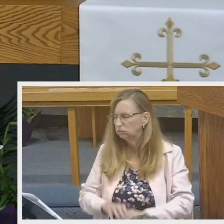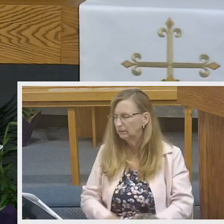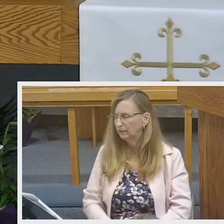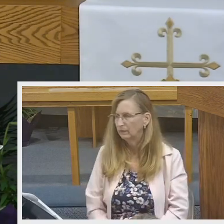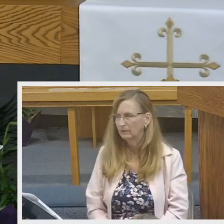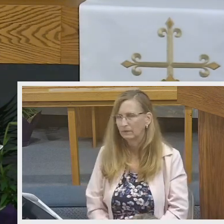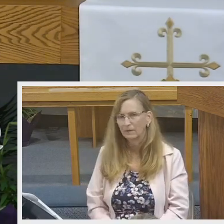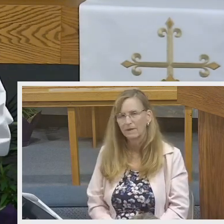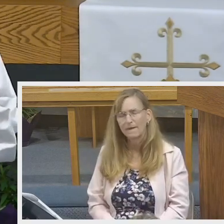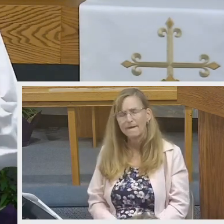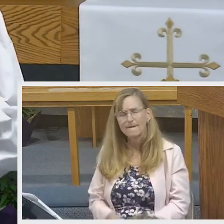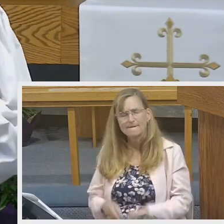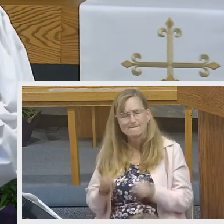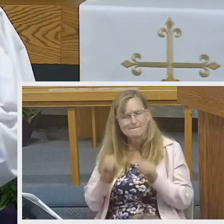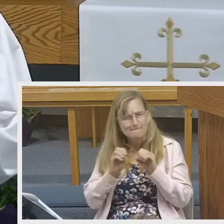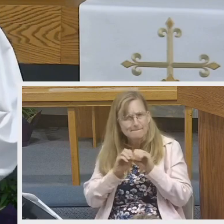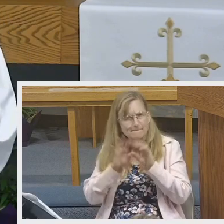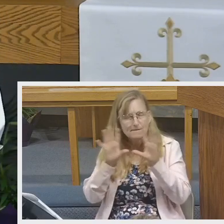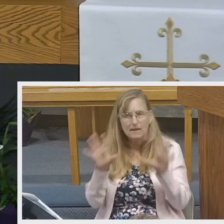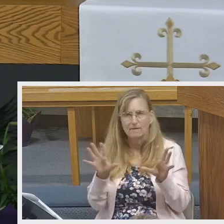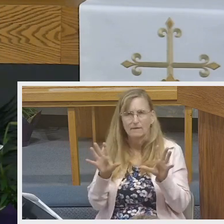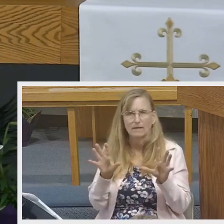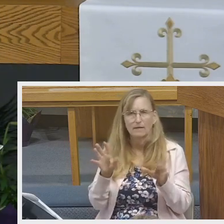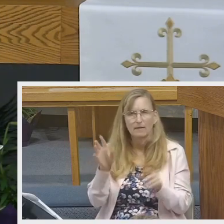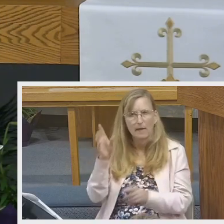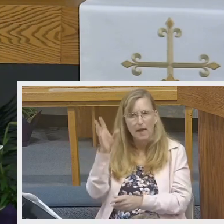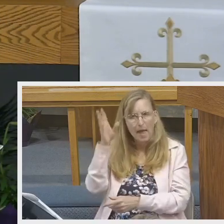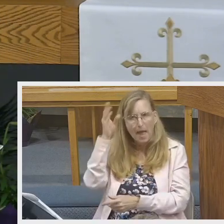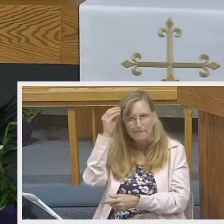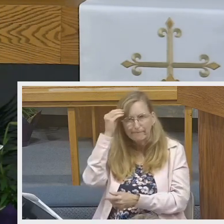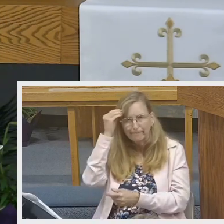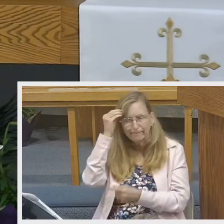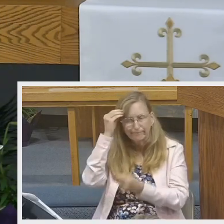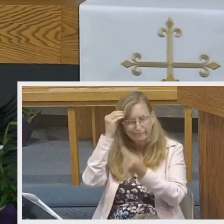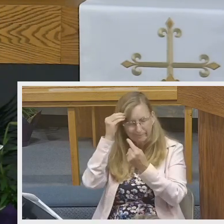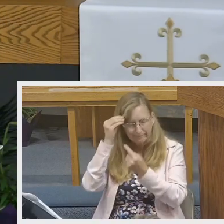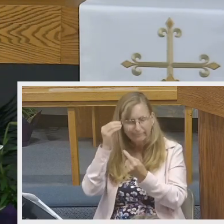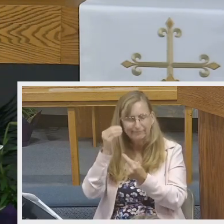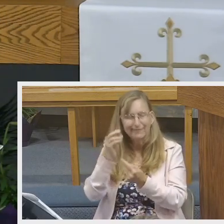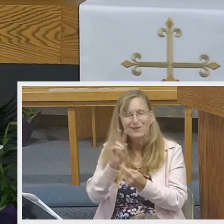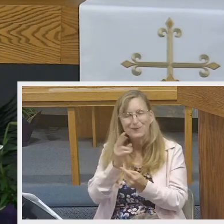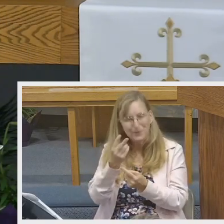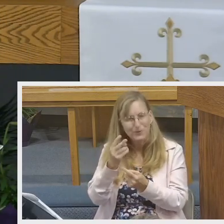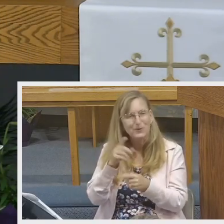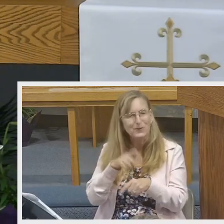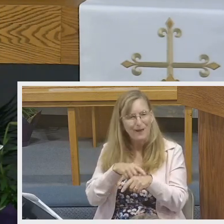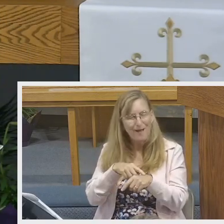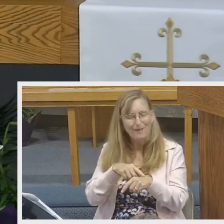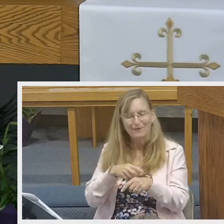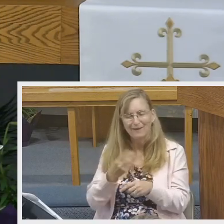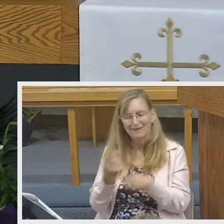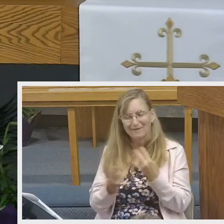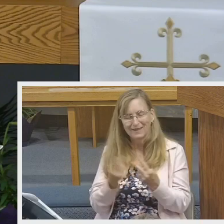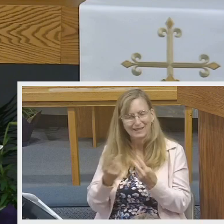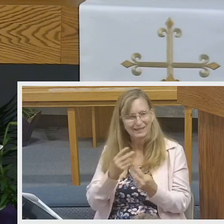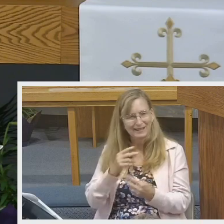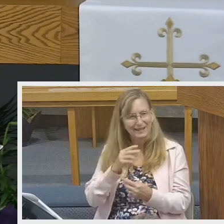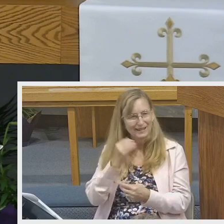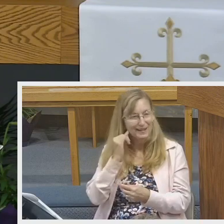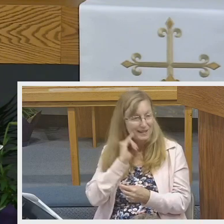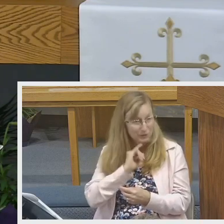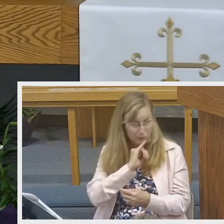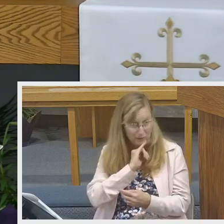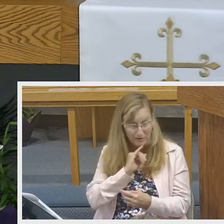Vividly etched in my memory of the two times that my wife and I visited Israel is the Garden